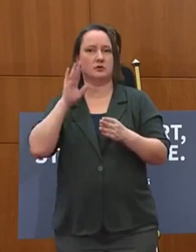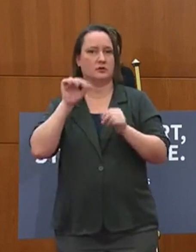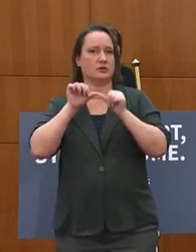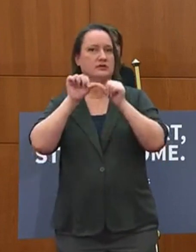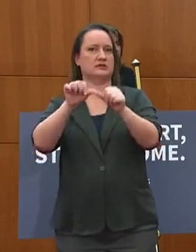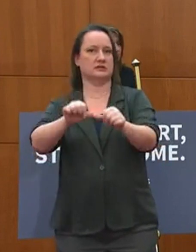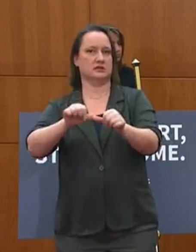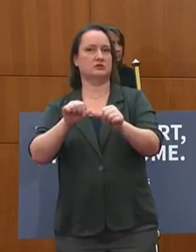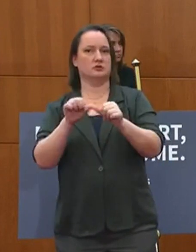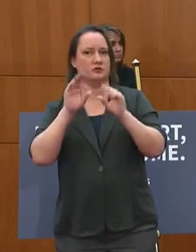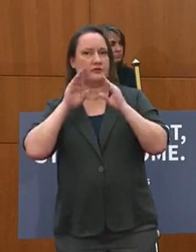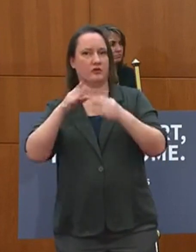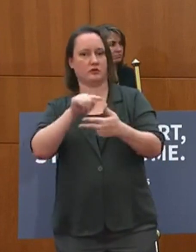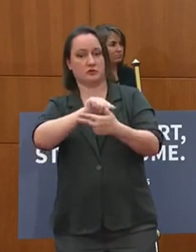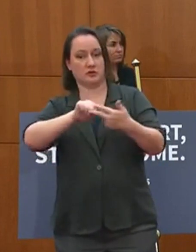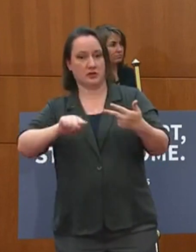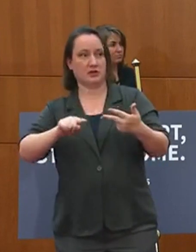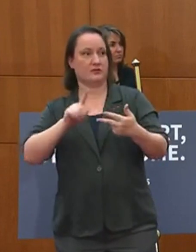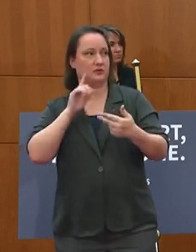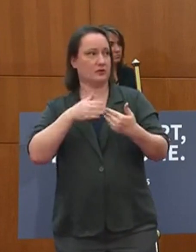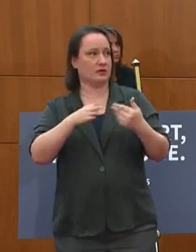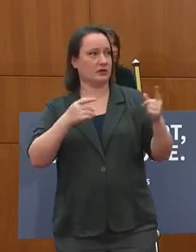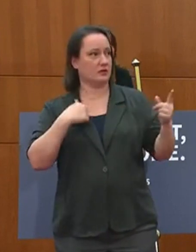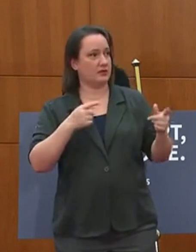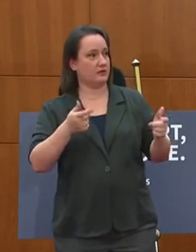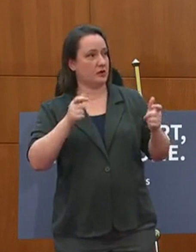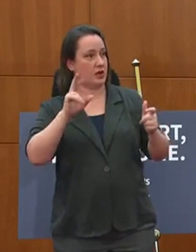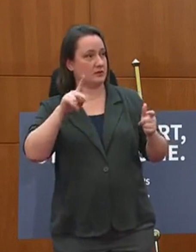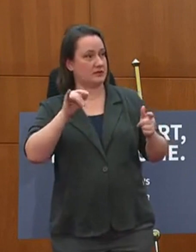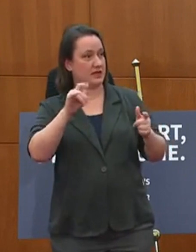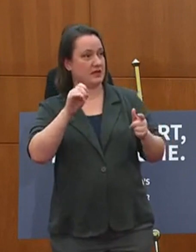for the foreseeable future. Can we get a quick